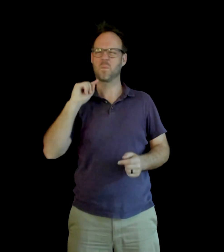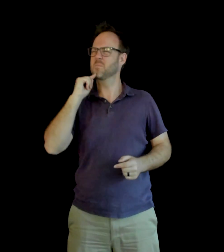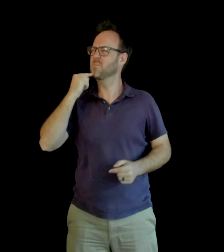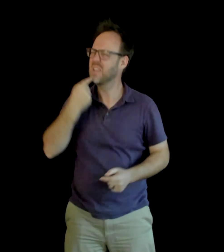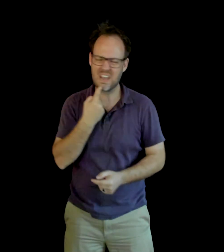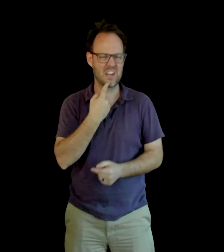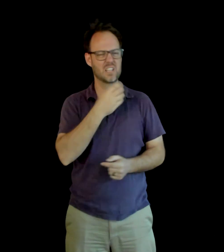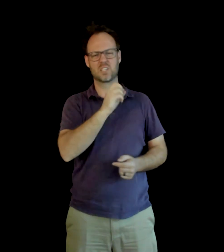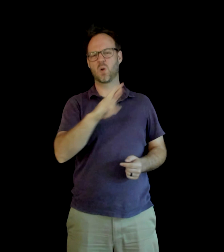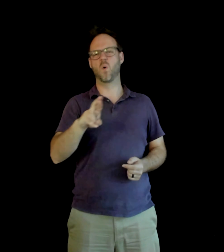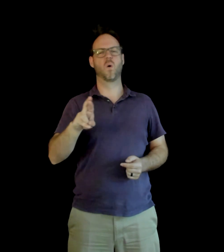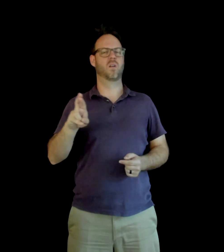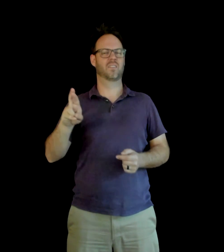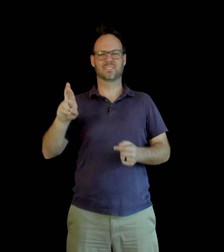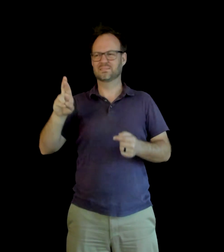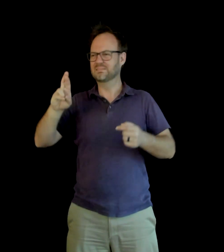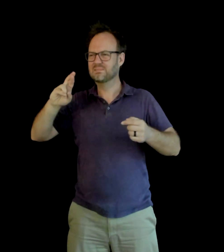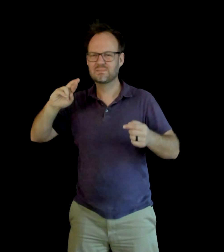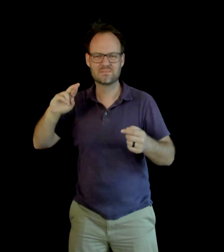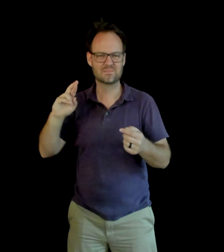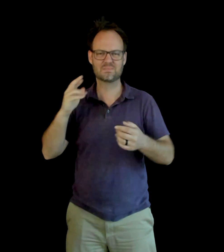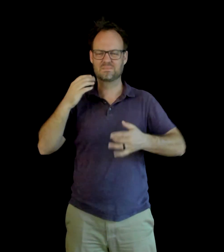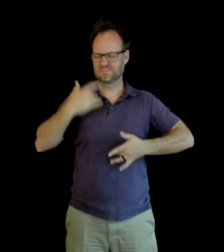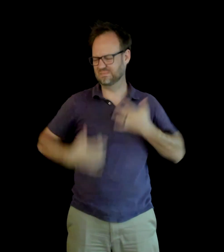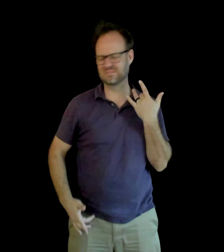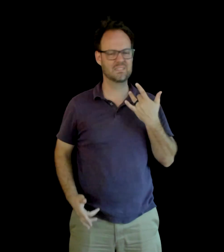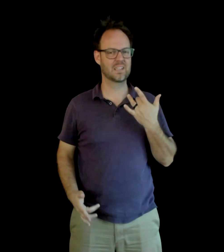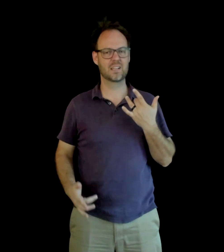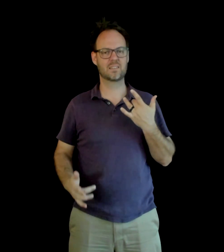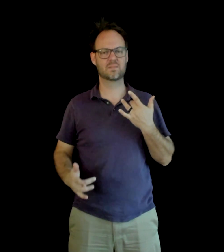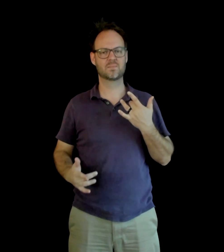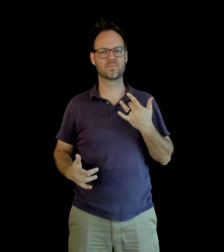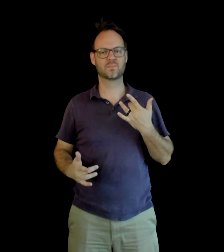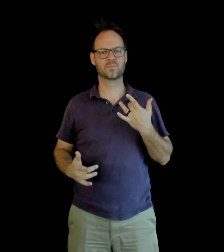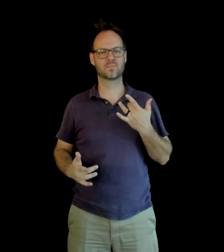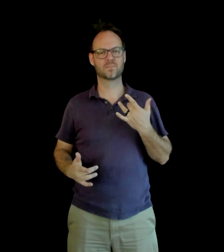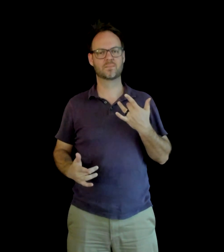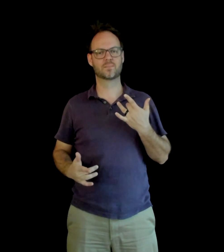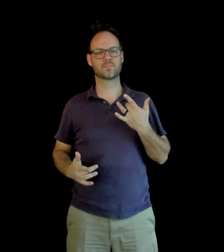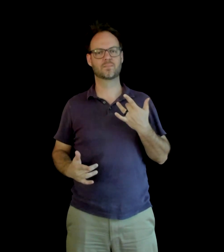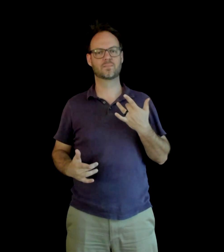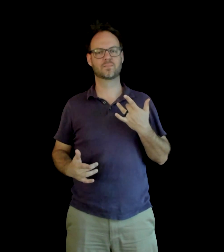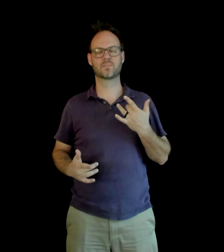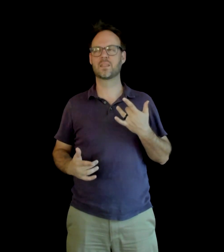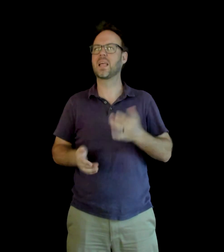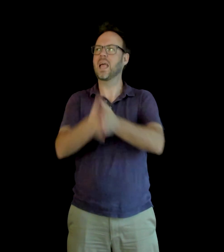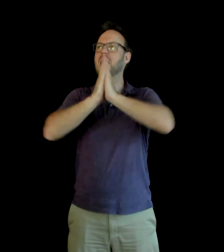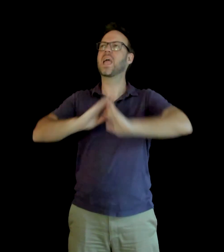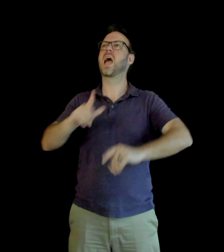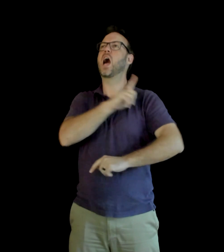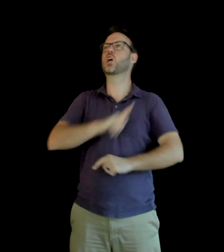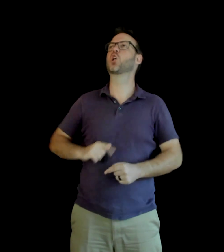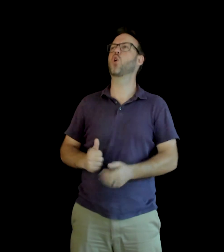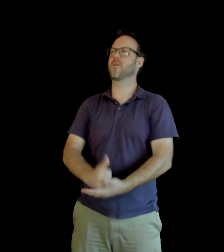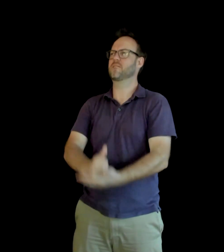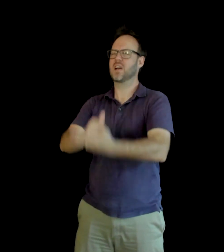anger or his bitterness or his disappointment, even the unknowns. He asks the Lord for